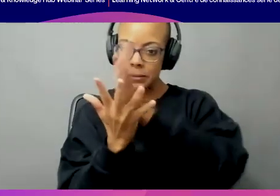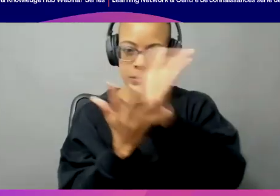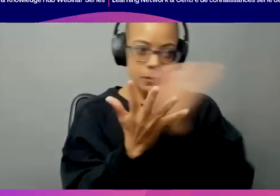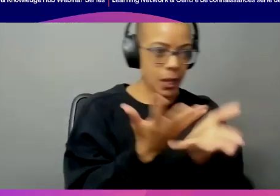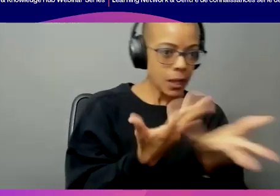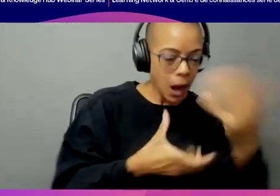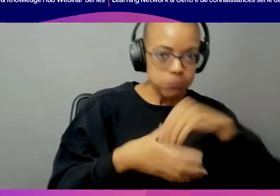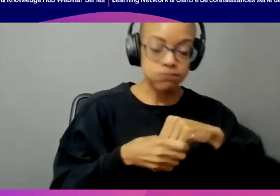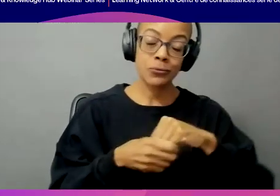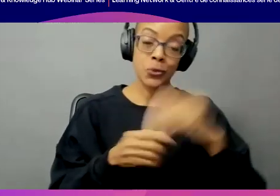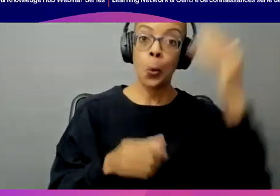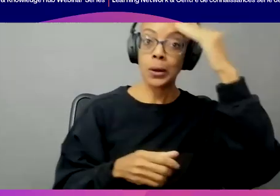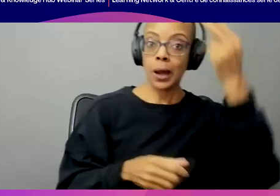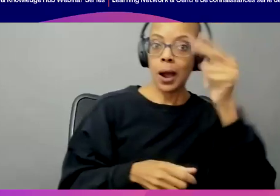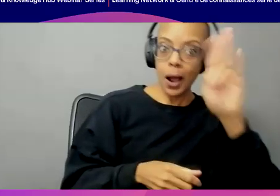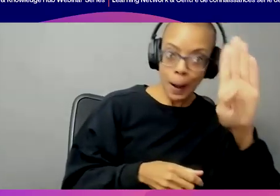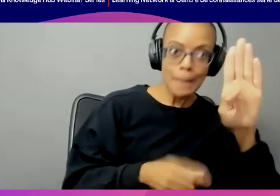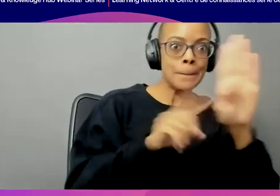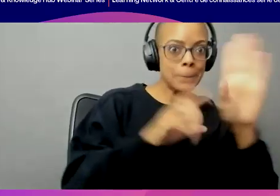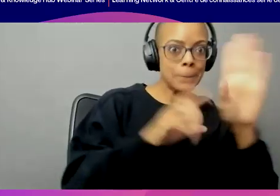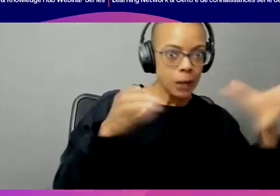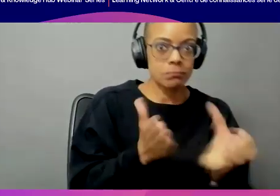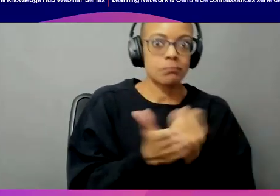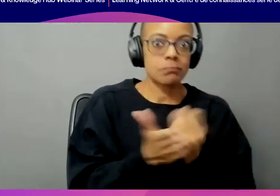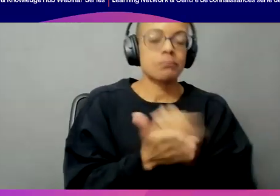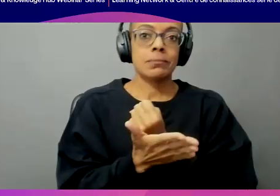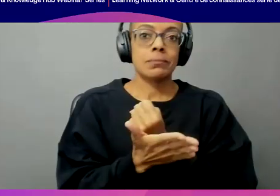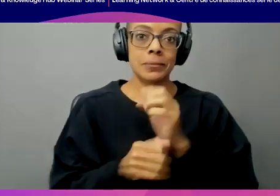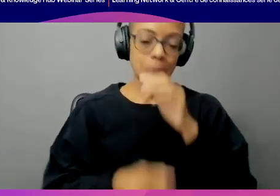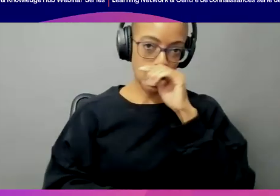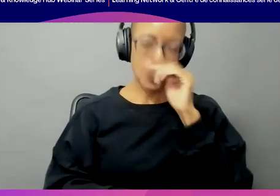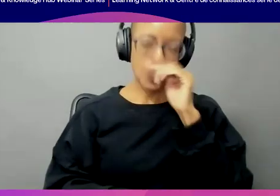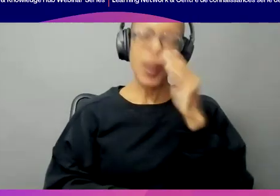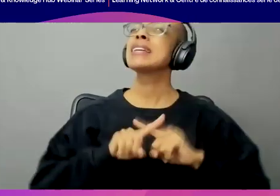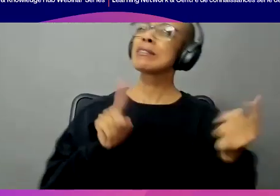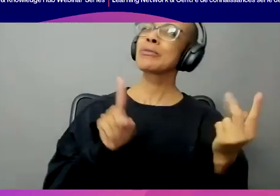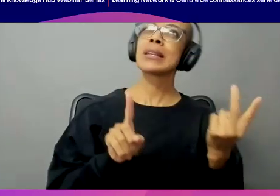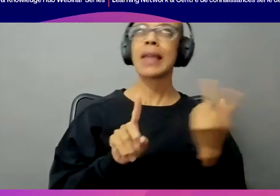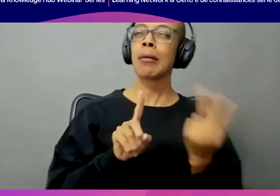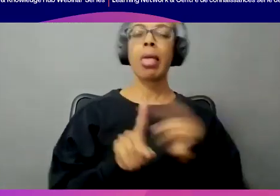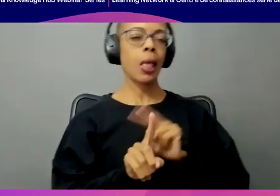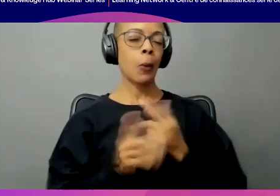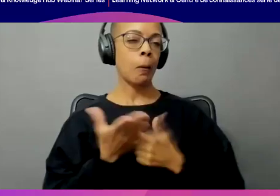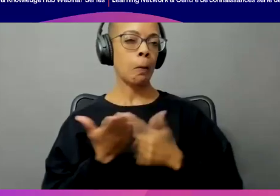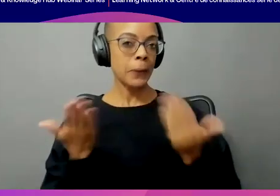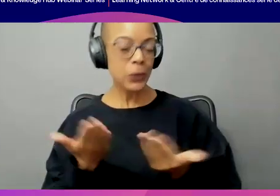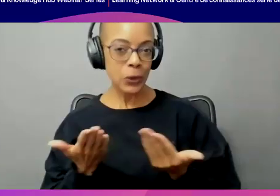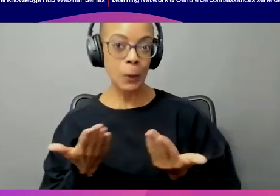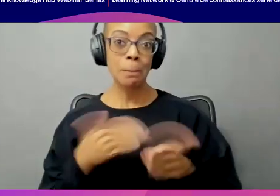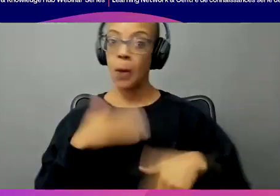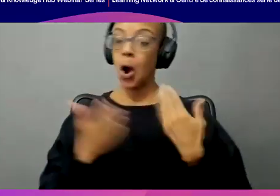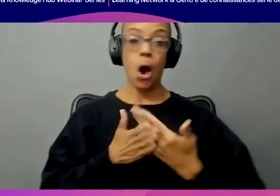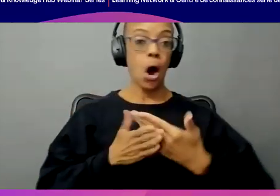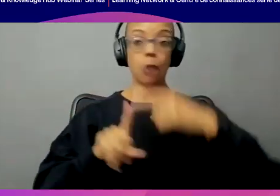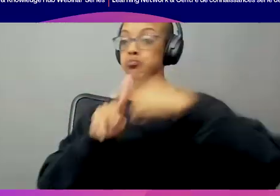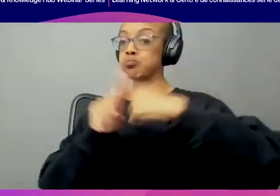other, because we can do better work online when we have that. That's a little bit different than what we're saying here, and it doesn't have all the advantages and disadvantages, but it